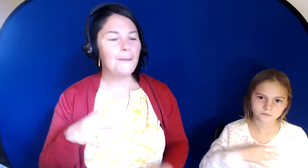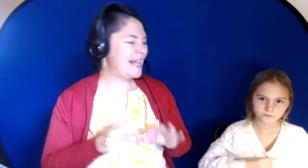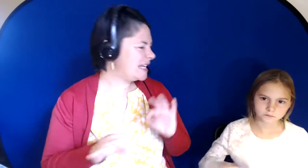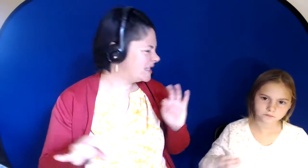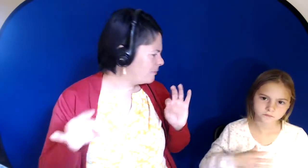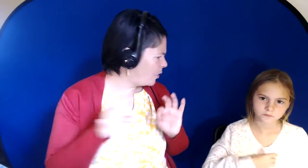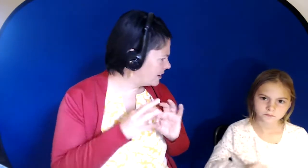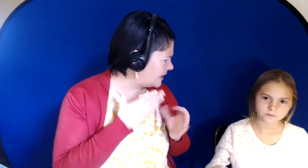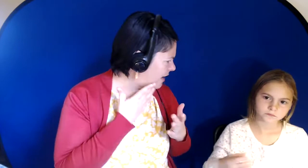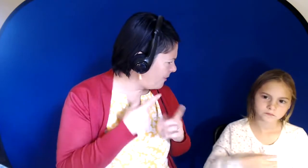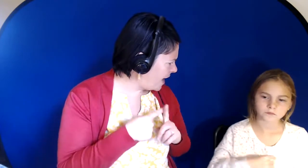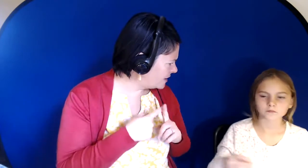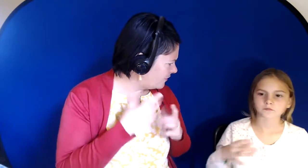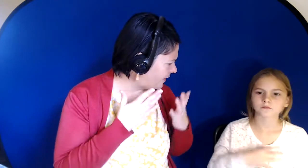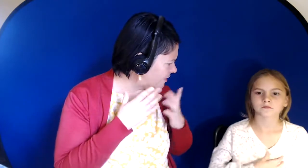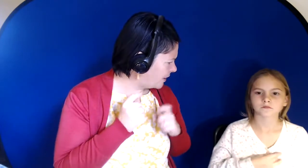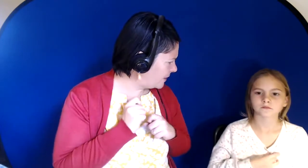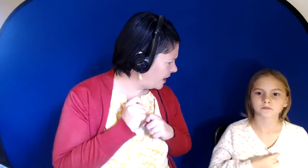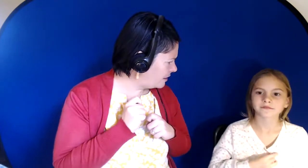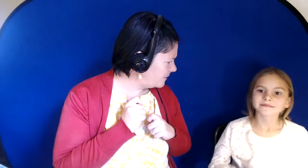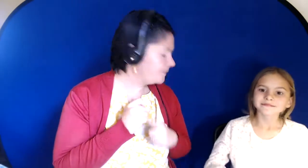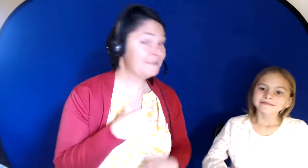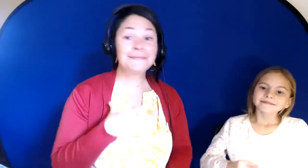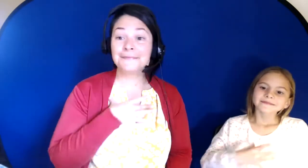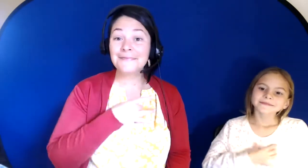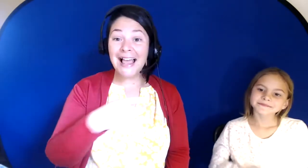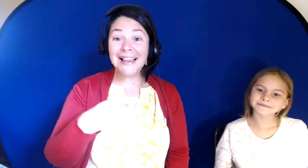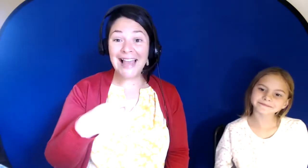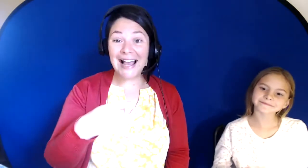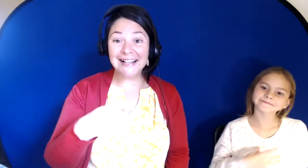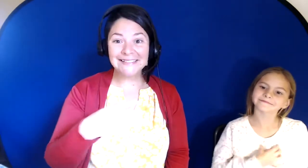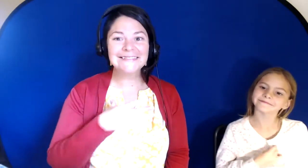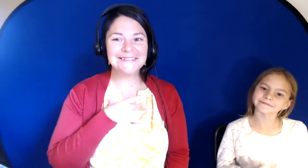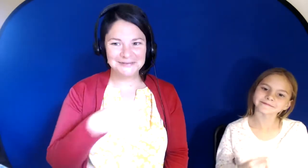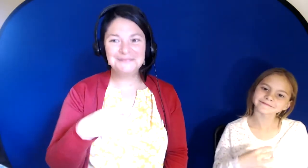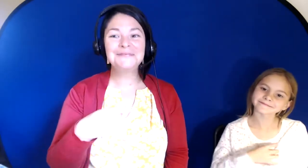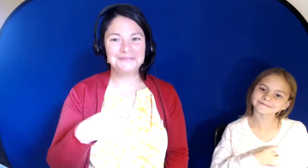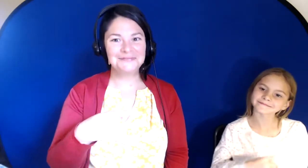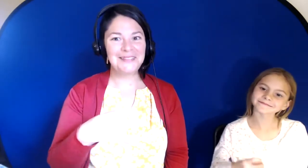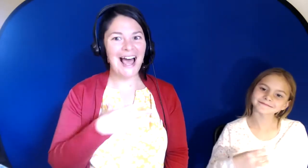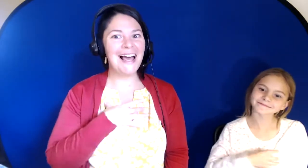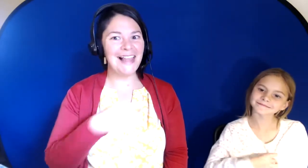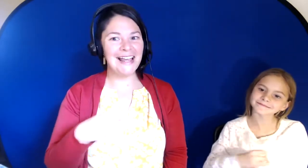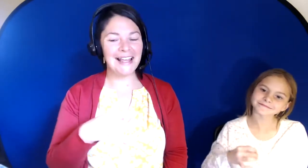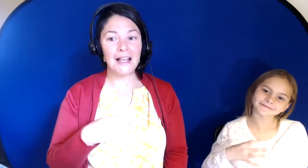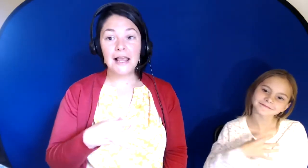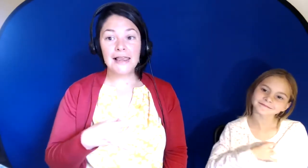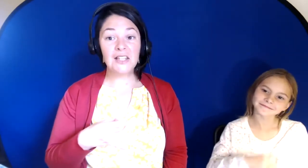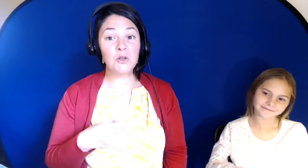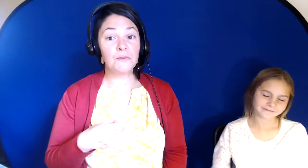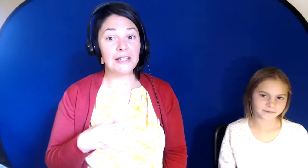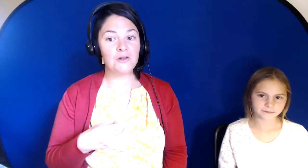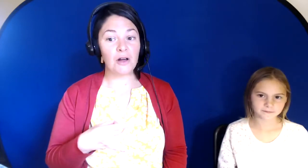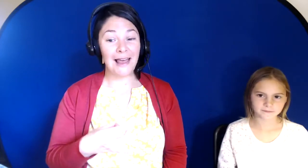is important to have a positive face, right, Mila? Like. I like it. Let's do a really strong like.